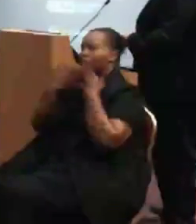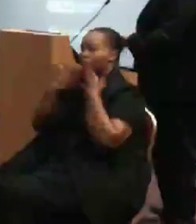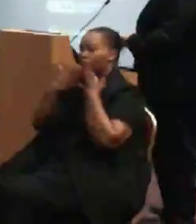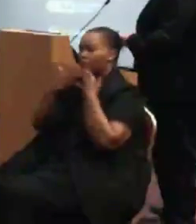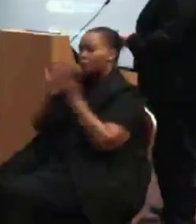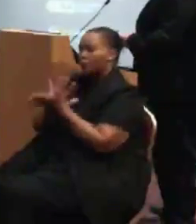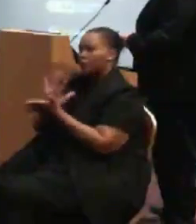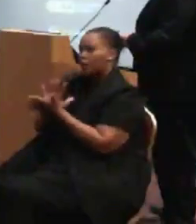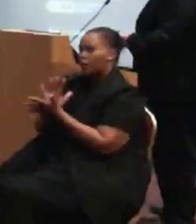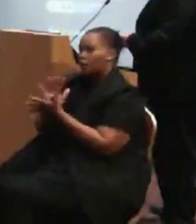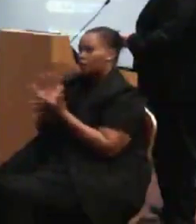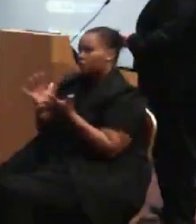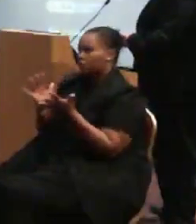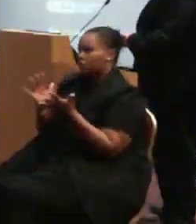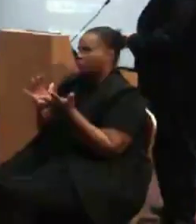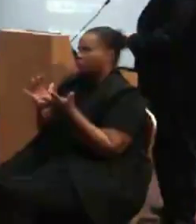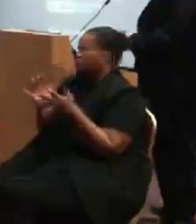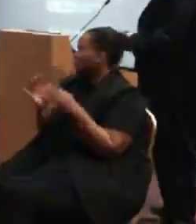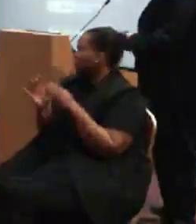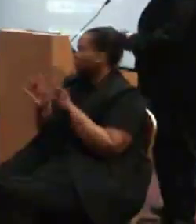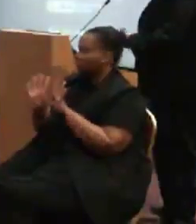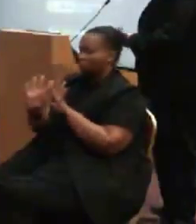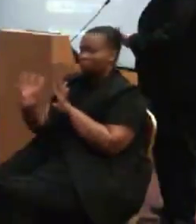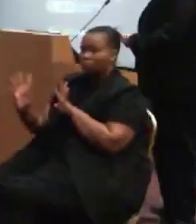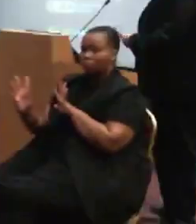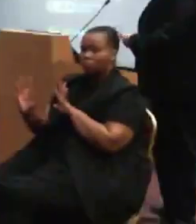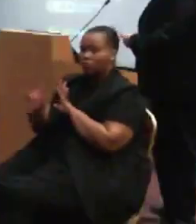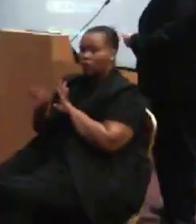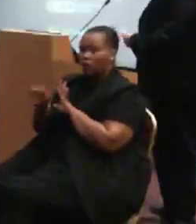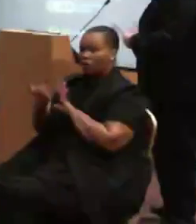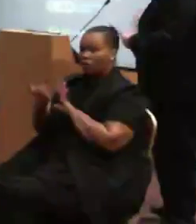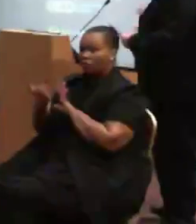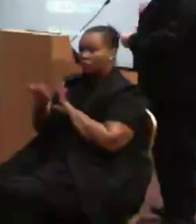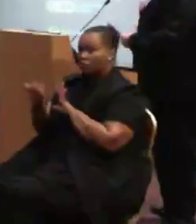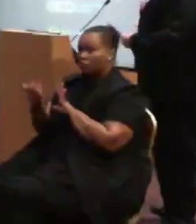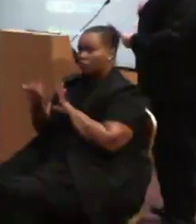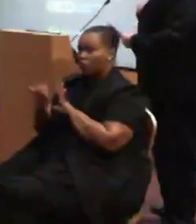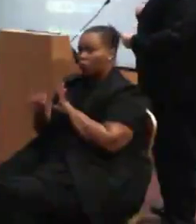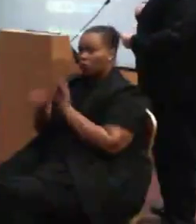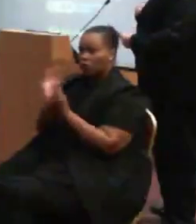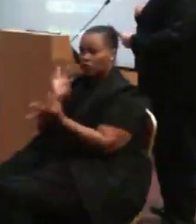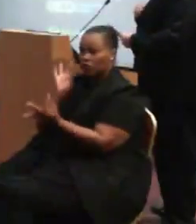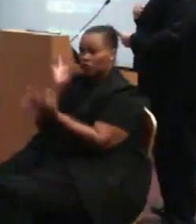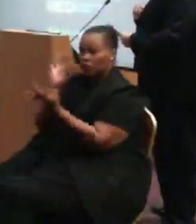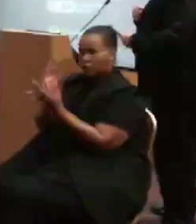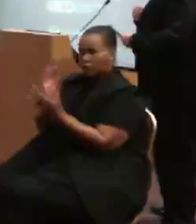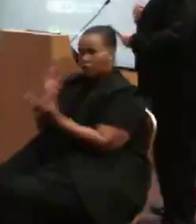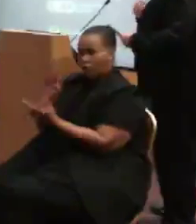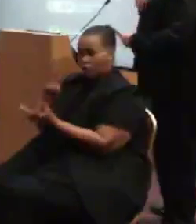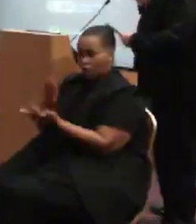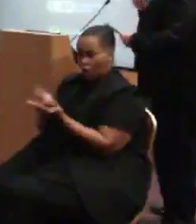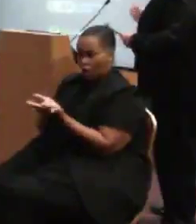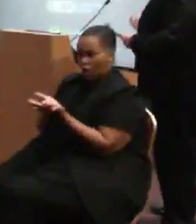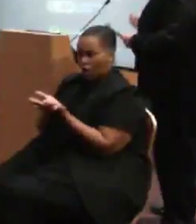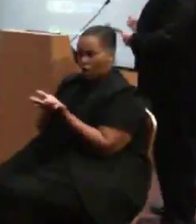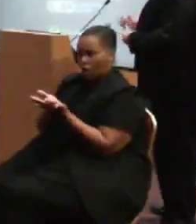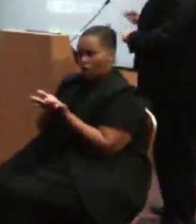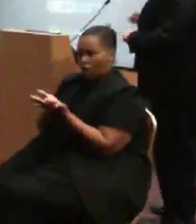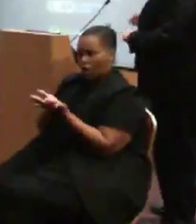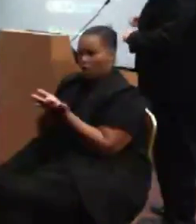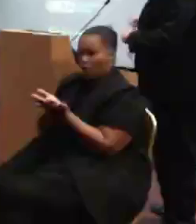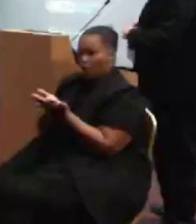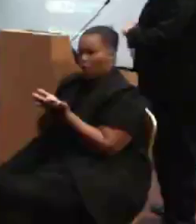very much. I want to check if the members of the panel have just specific questions to ask from Mr. Ted Blom. Mr.